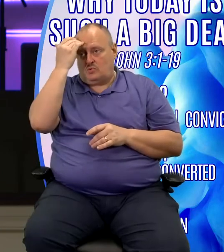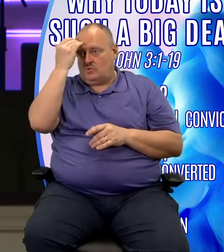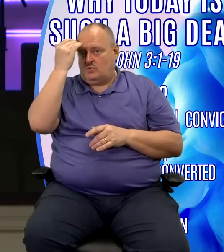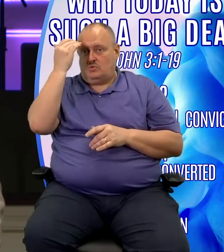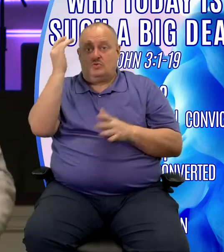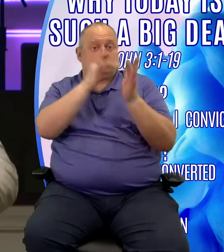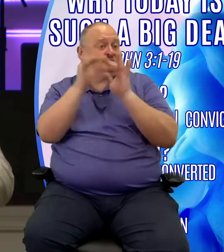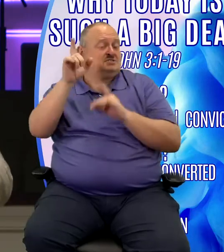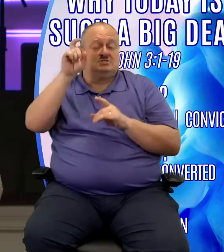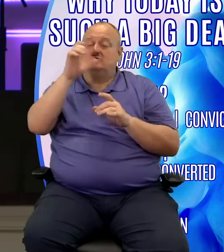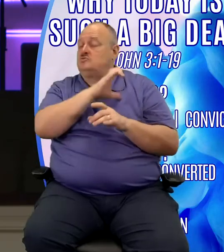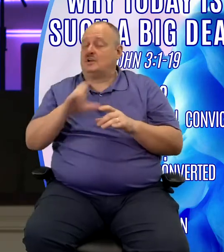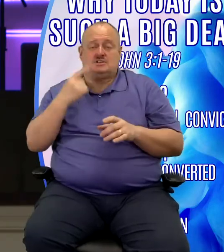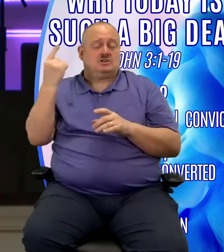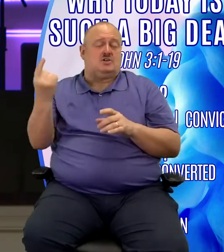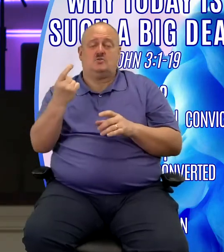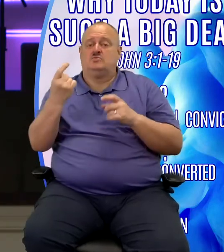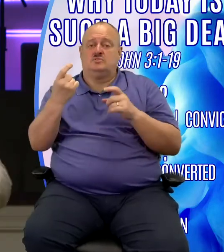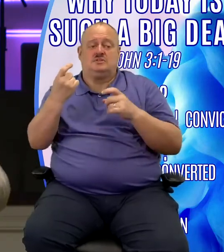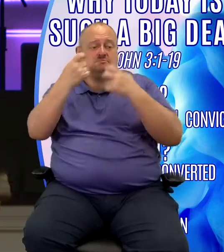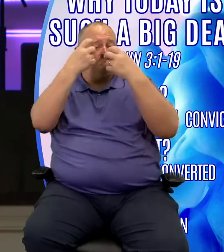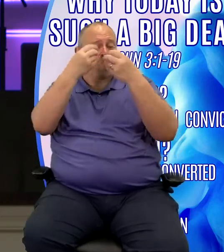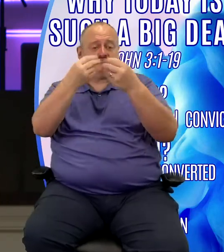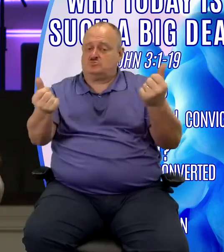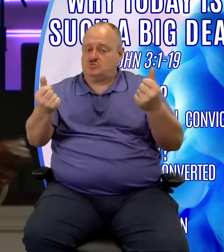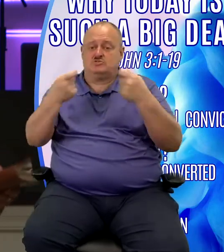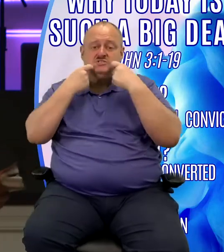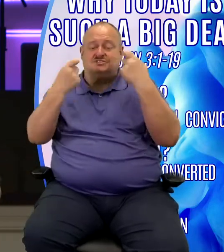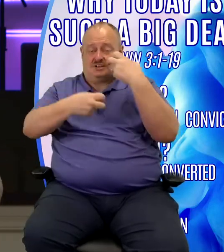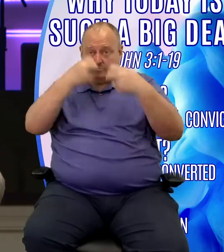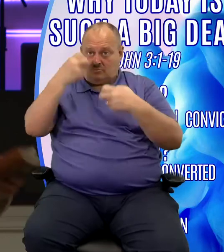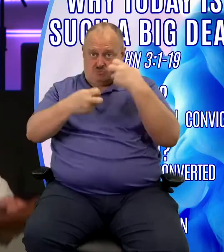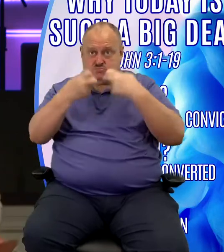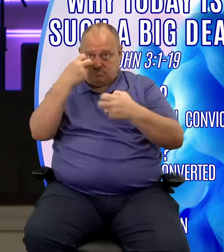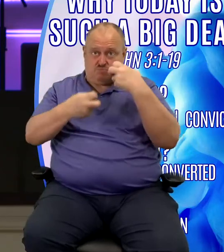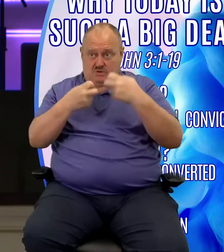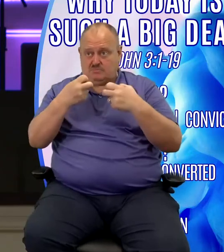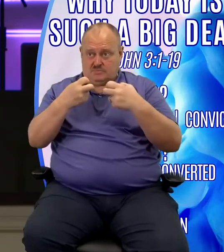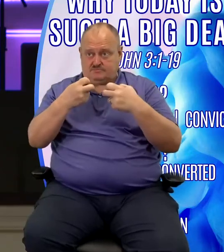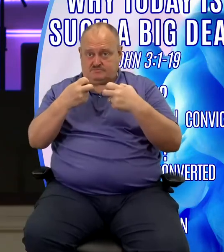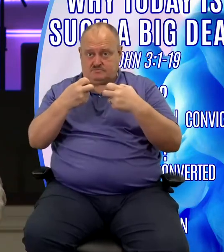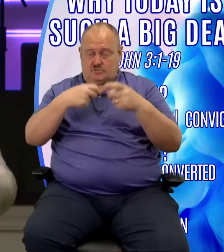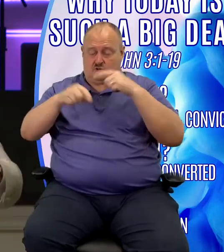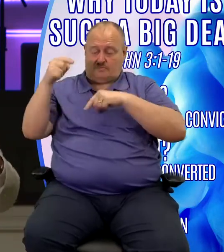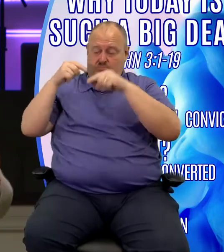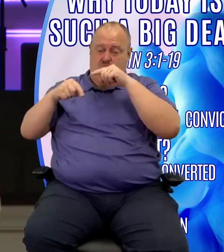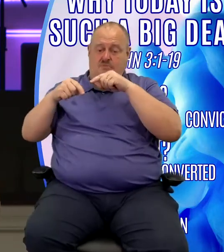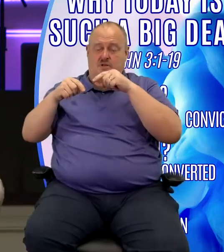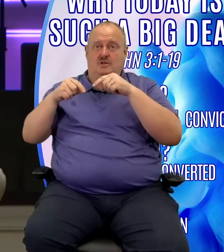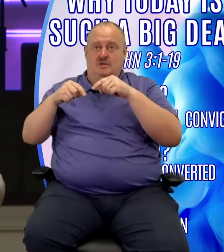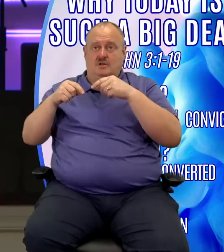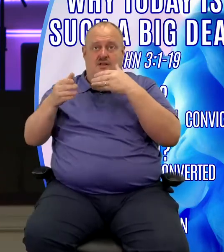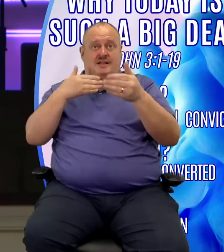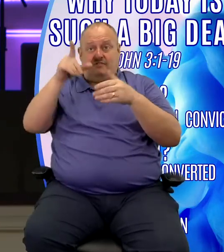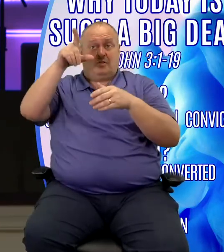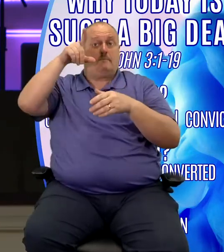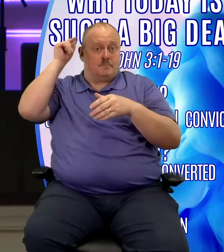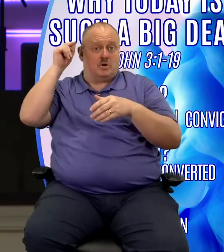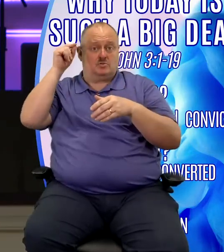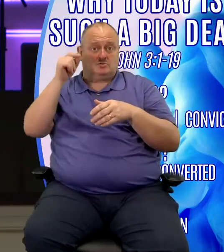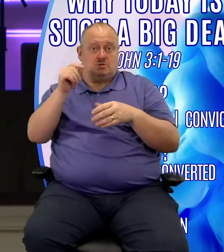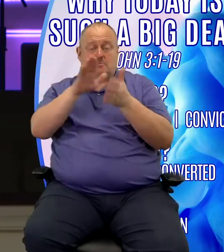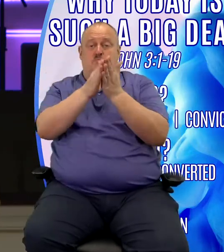problem. Now, he mentions Moses there, and he's going back later with the serpent to the book of Numbers. But even Moses, in the book of